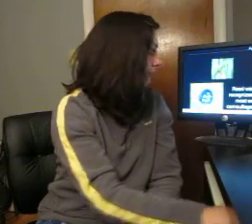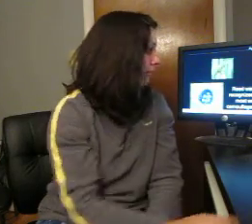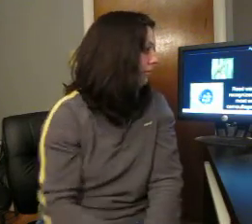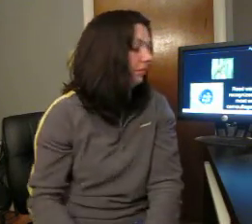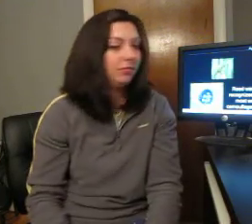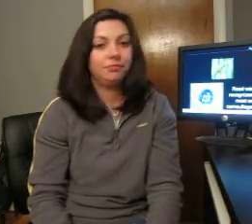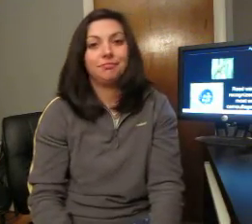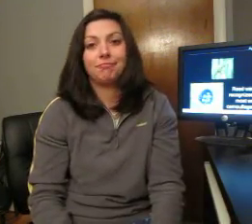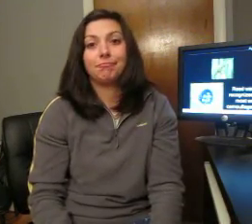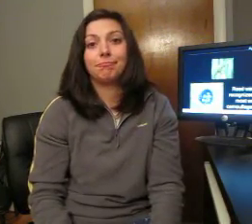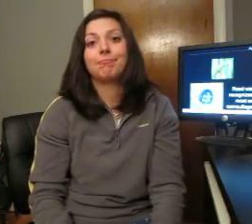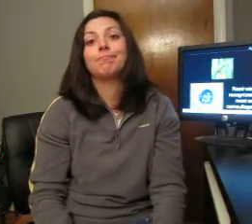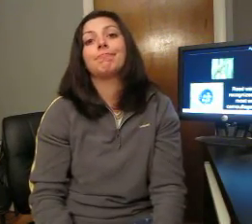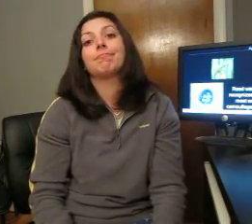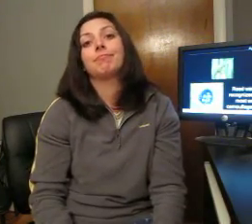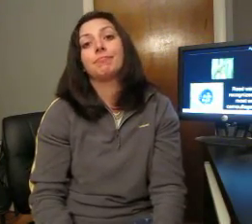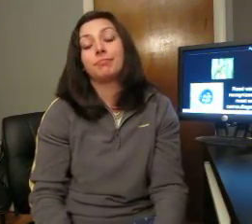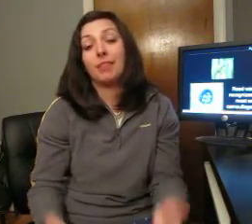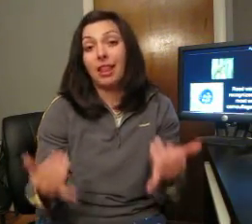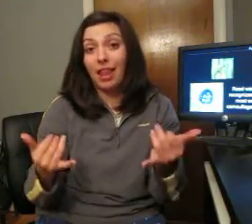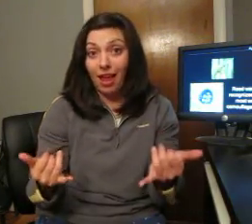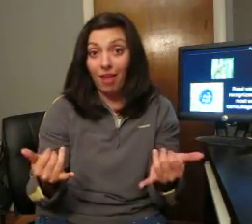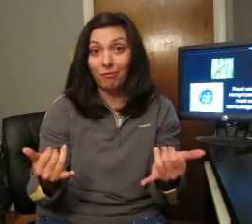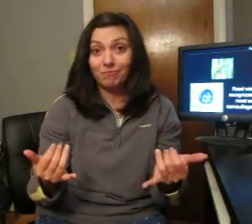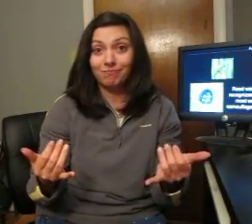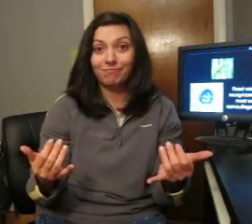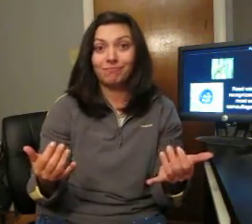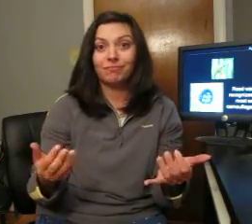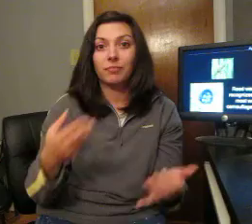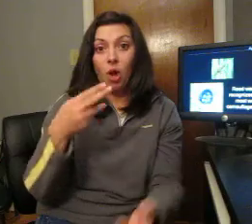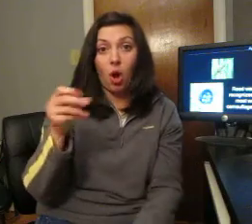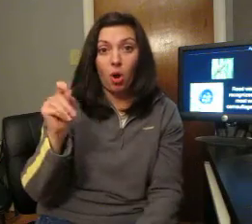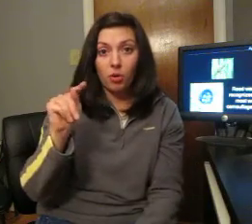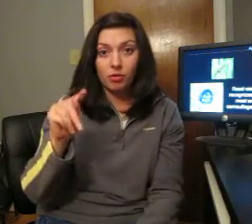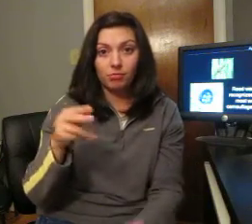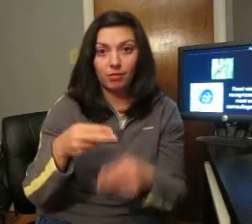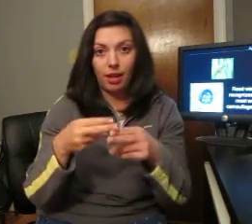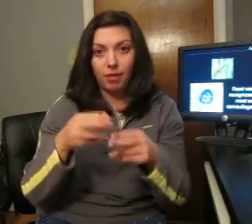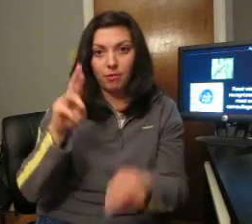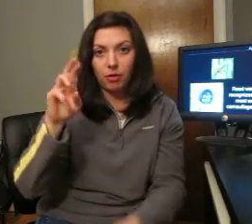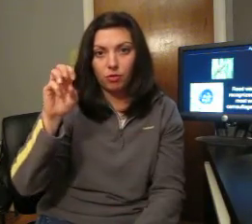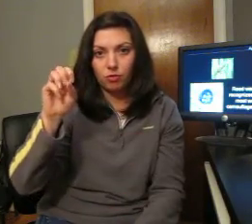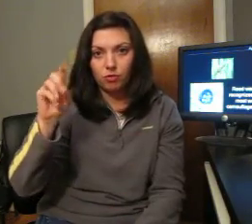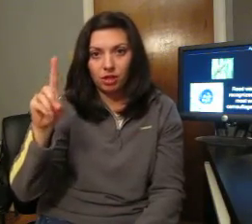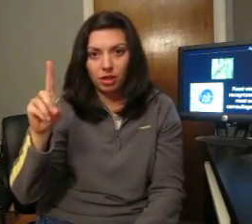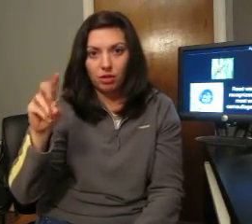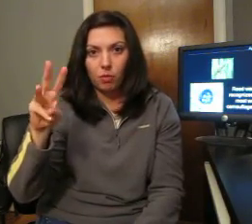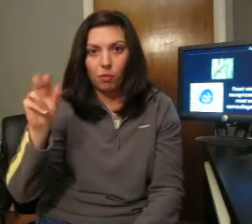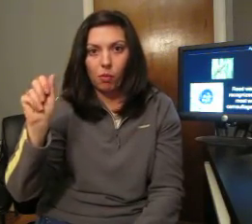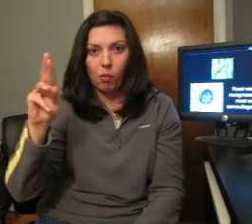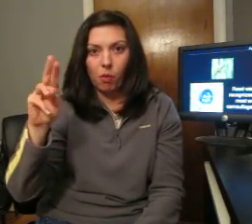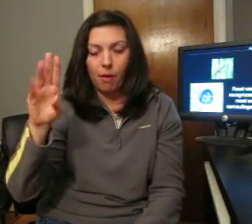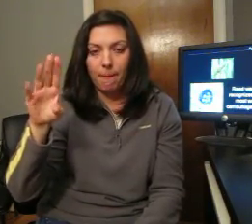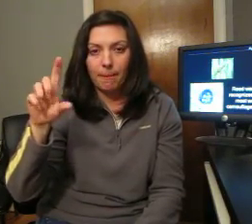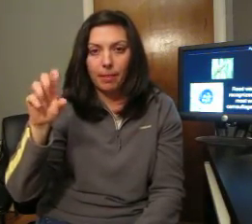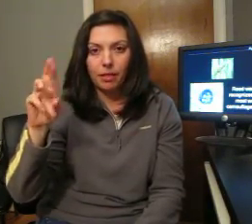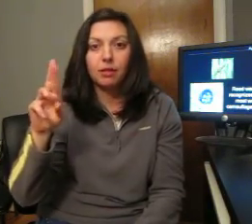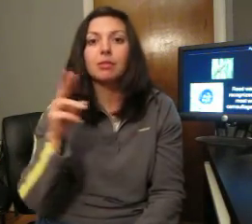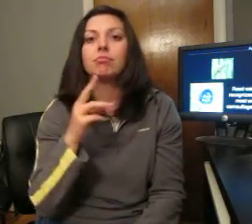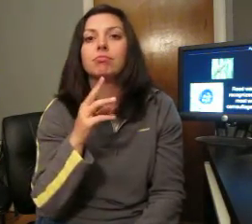Now, here's the host, one of the possible hosts. This is a reed warbler. This is the busy mom. This is her nest. These are